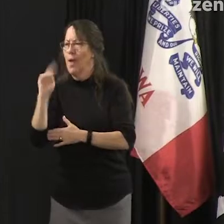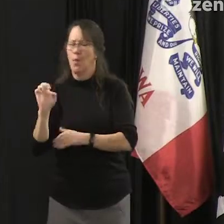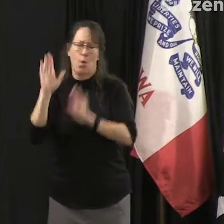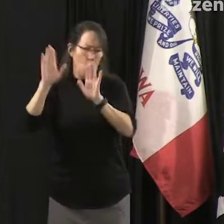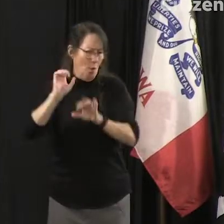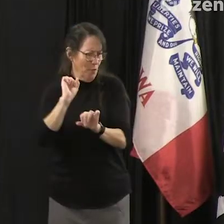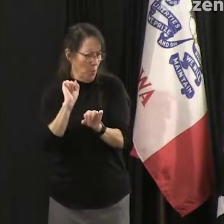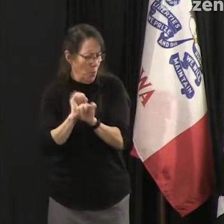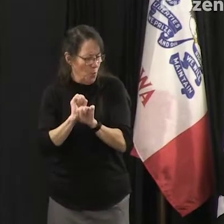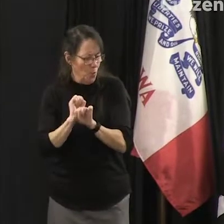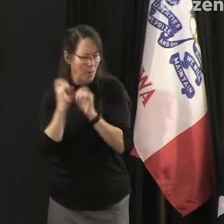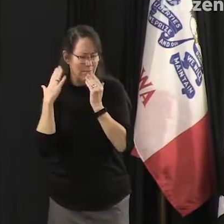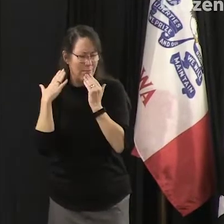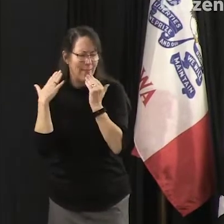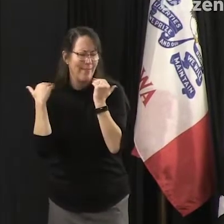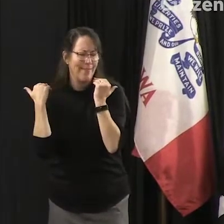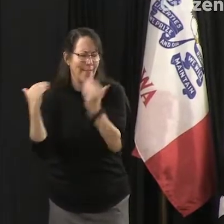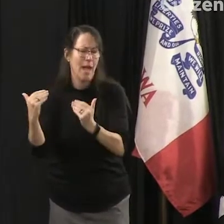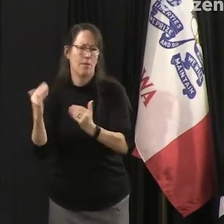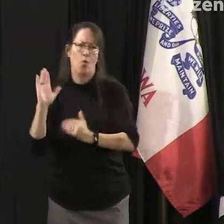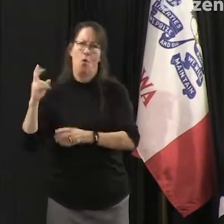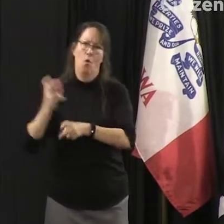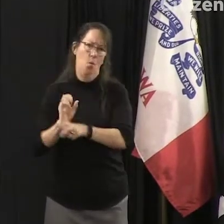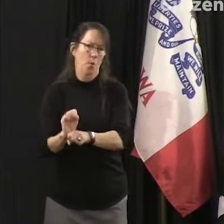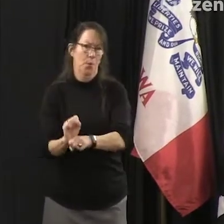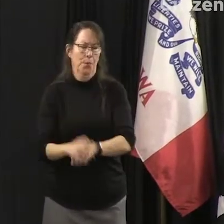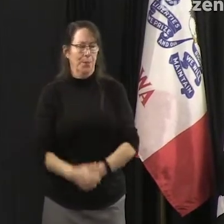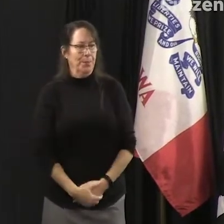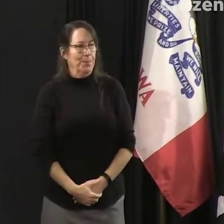and I thank you again.